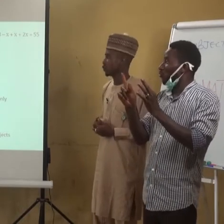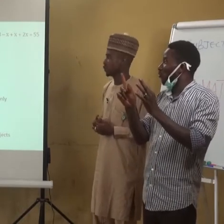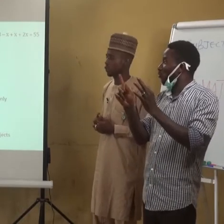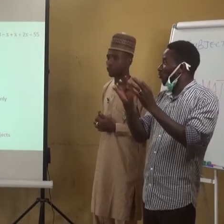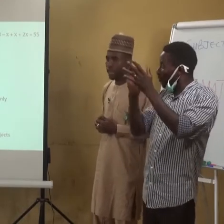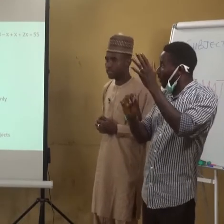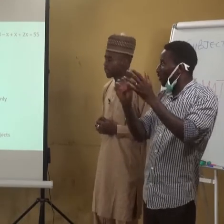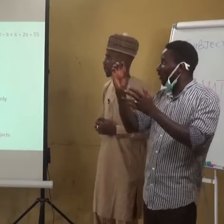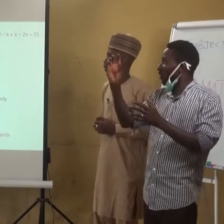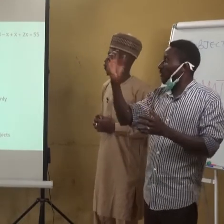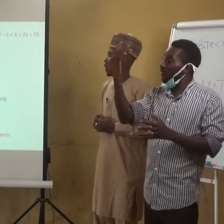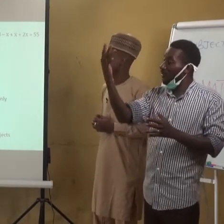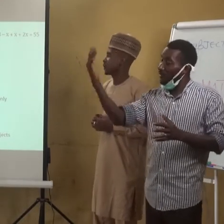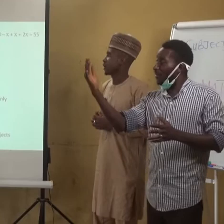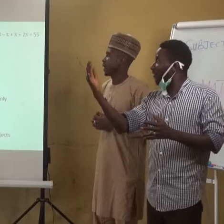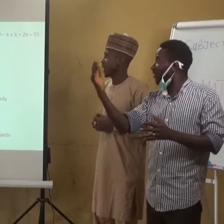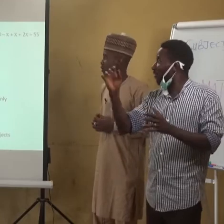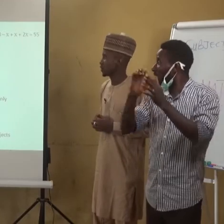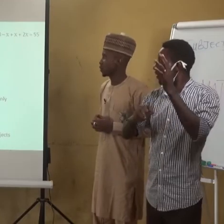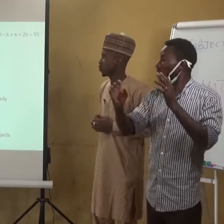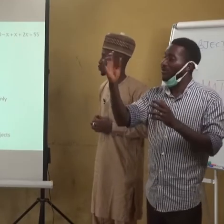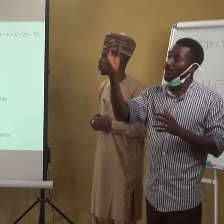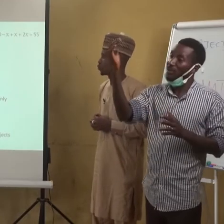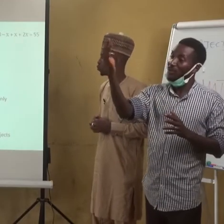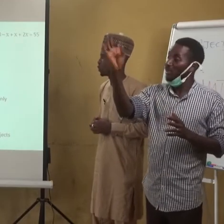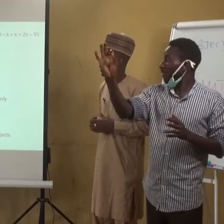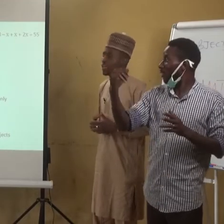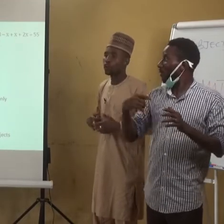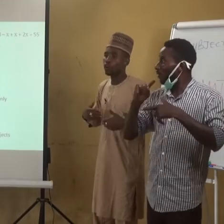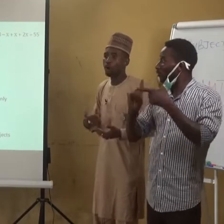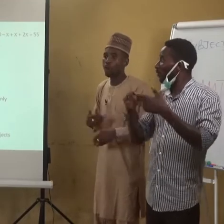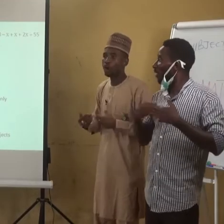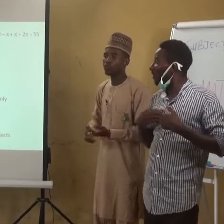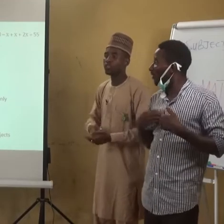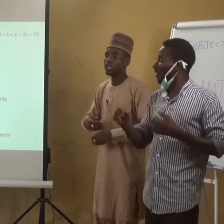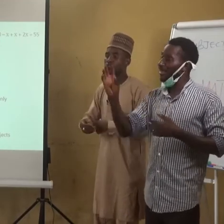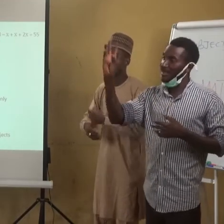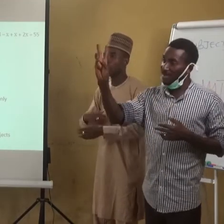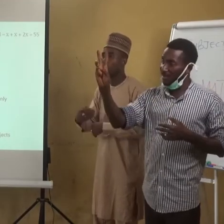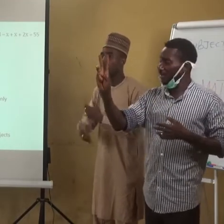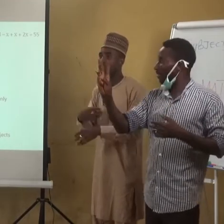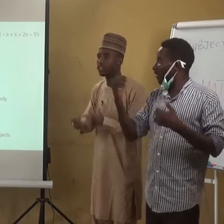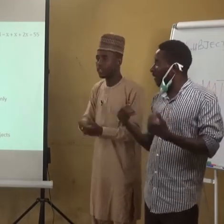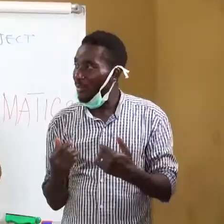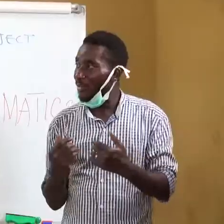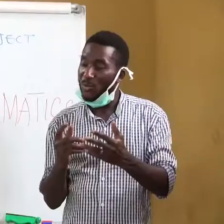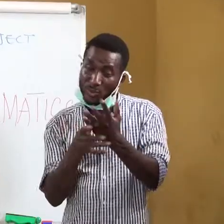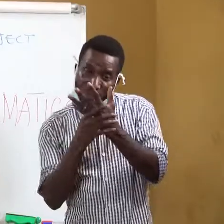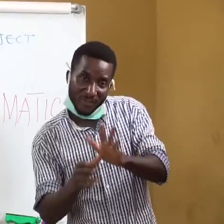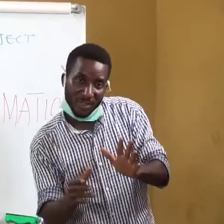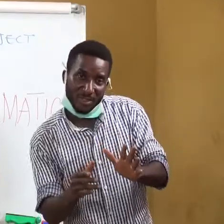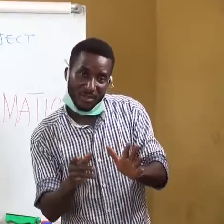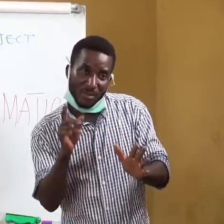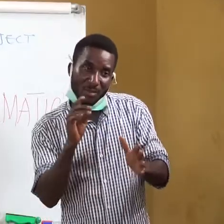is the coefficient of x, we have x equals to 2. Therefore, number of those that study all the 3